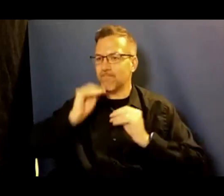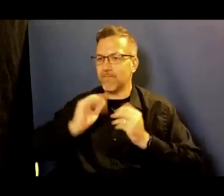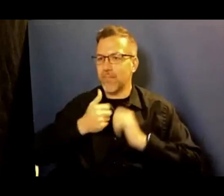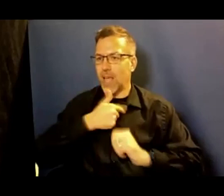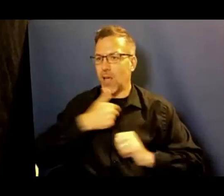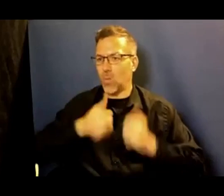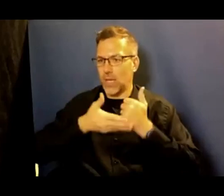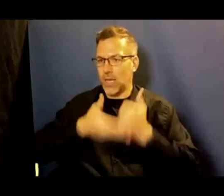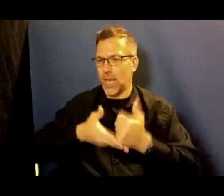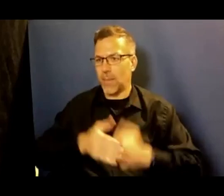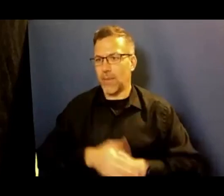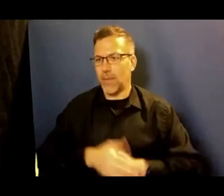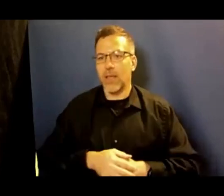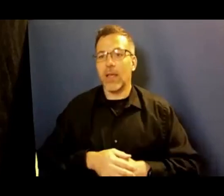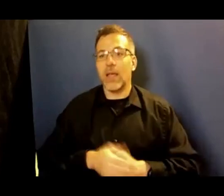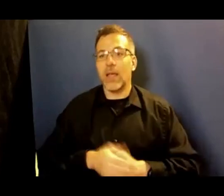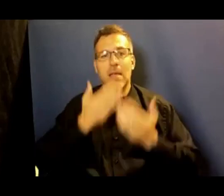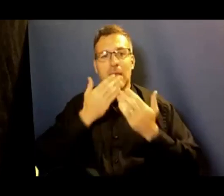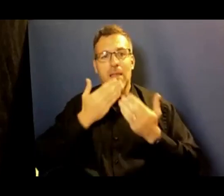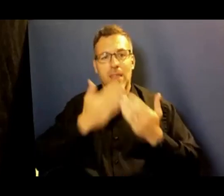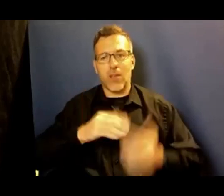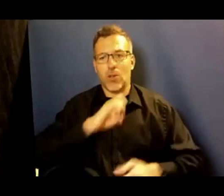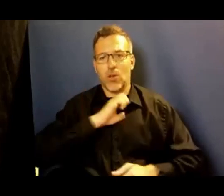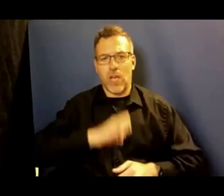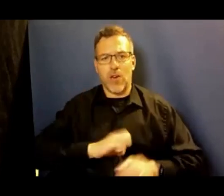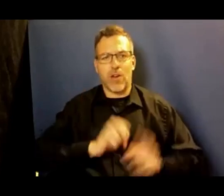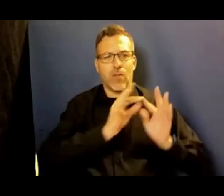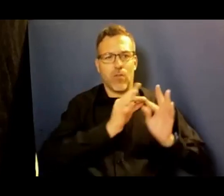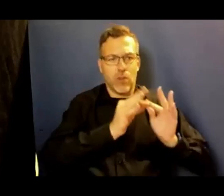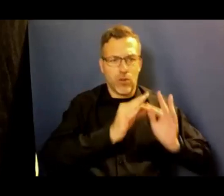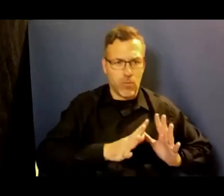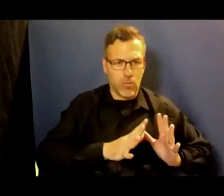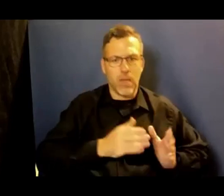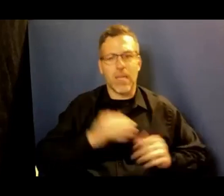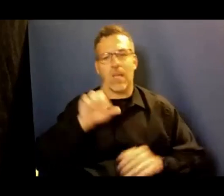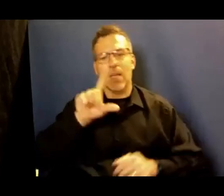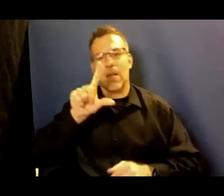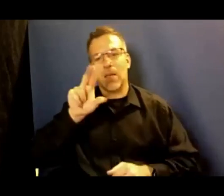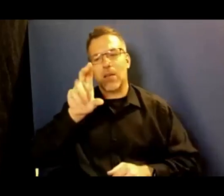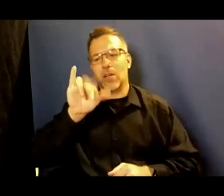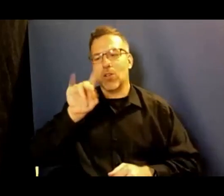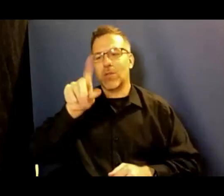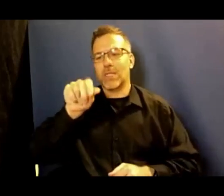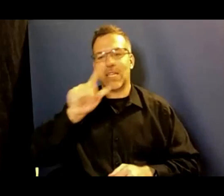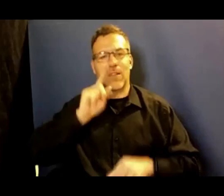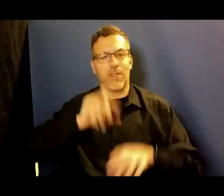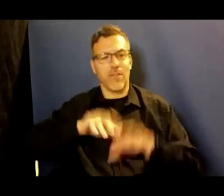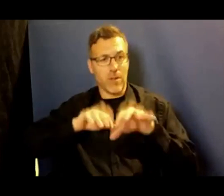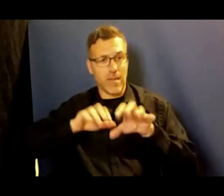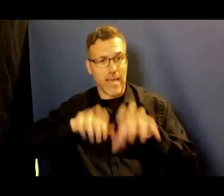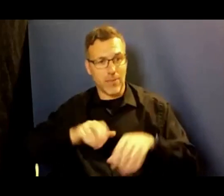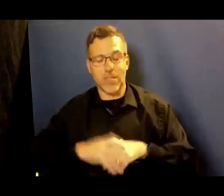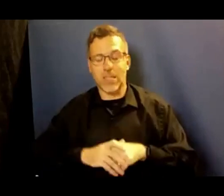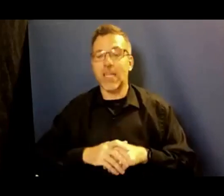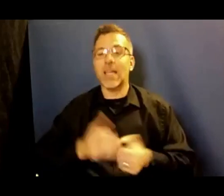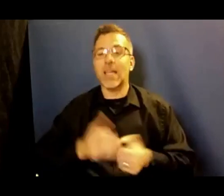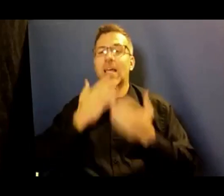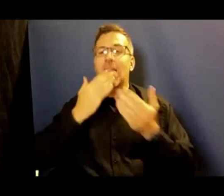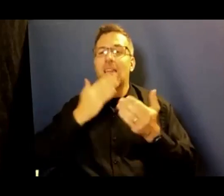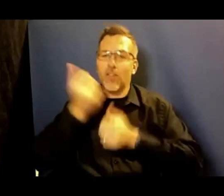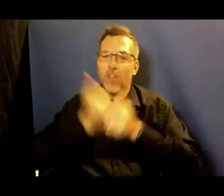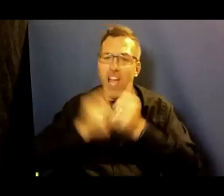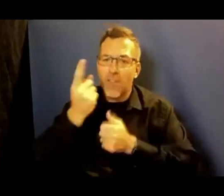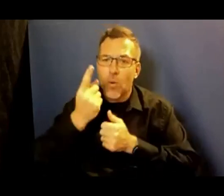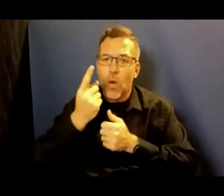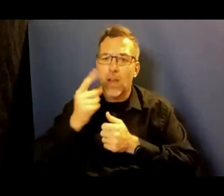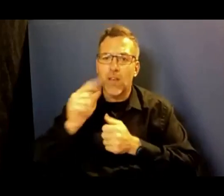I want to thank Eric for interpreting, Lucinda for captioning for us tonight, all of you for taking time out of your evening to be here